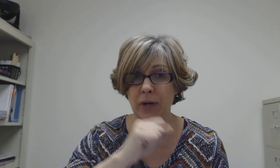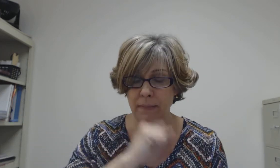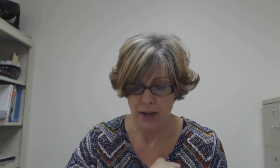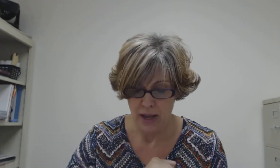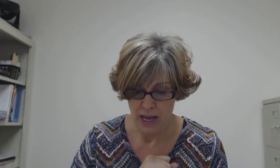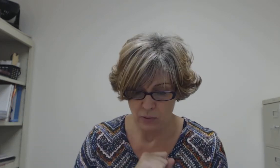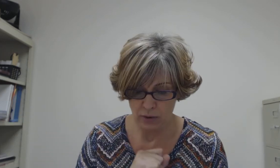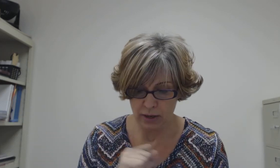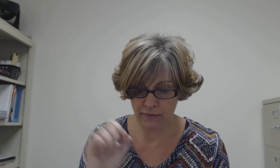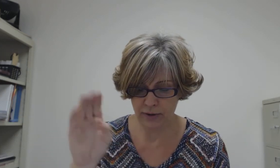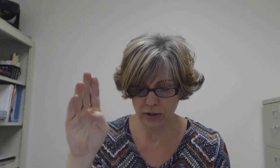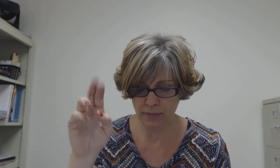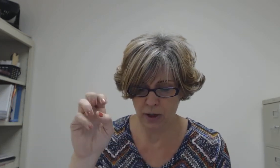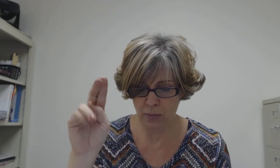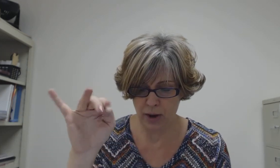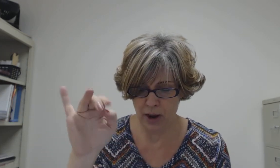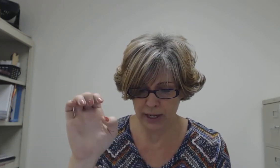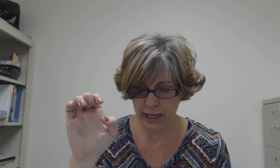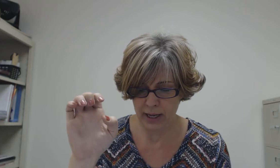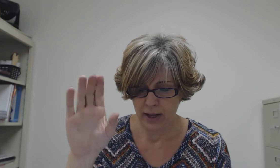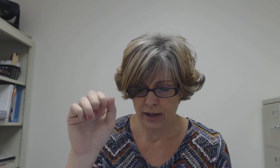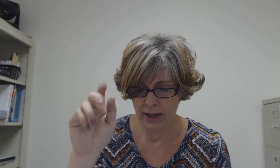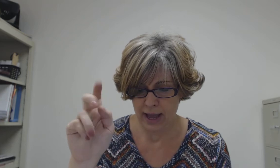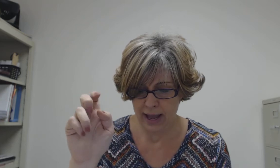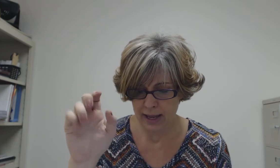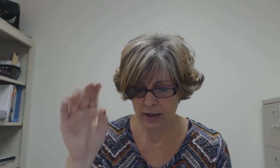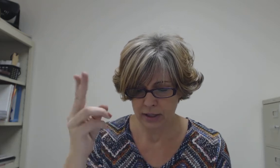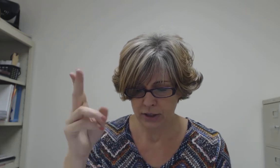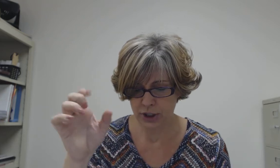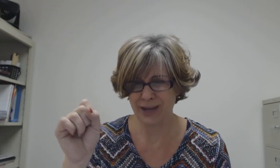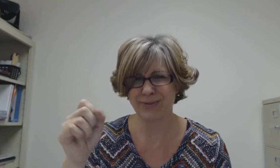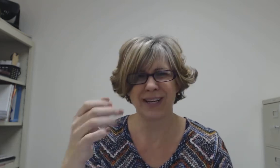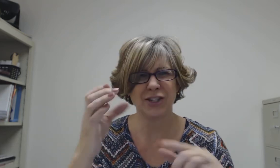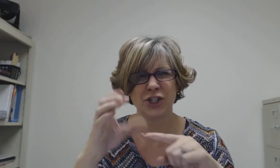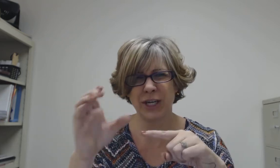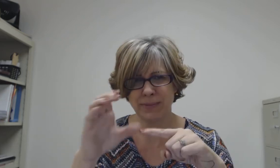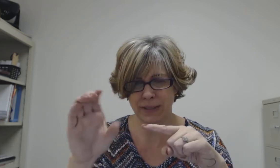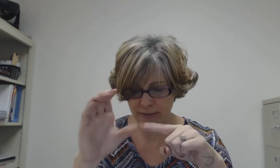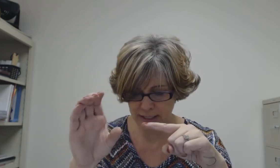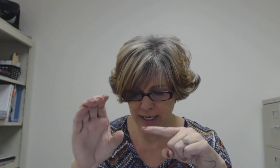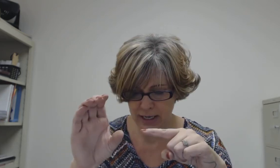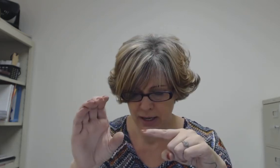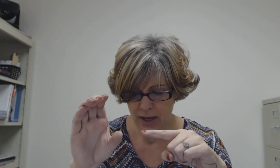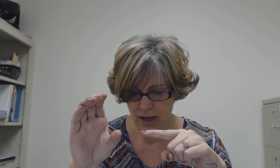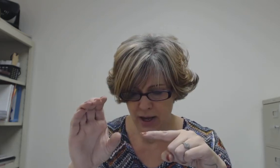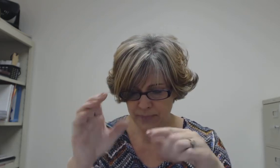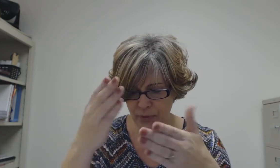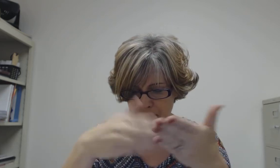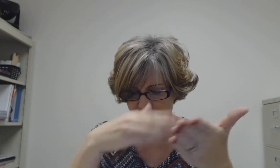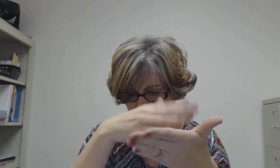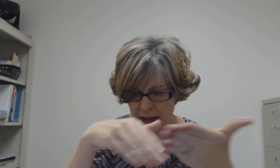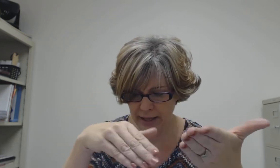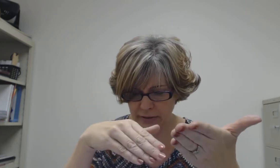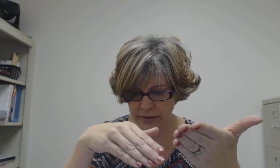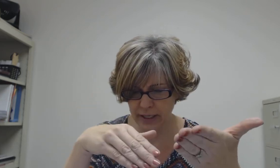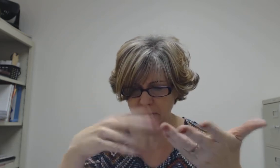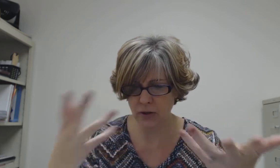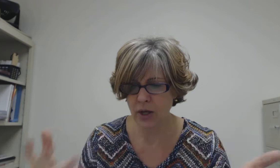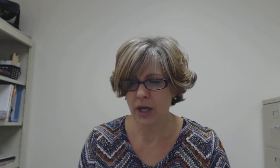cream. And we're going to fingerspell brownie, cake, chips I've seen, pie you'll see. So you